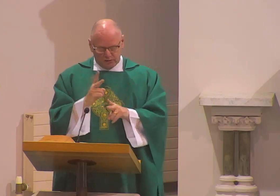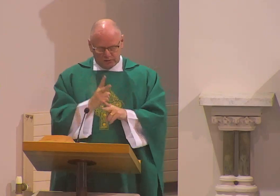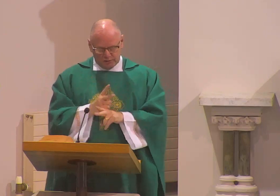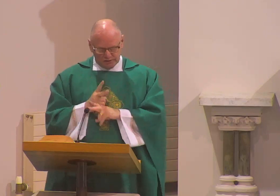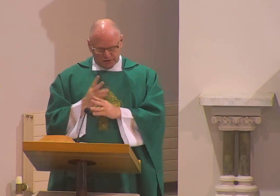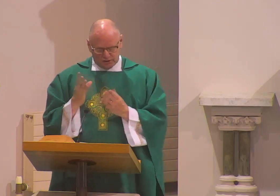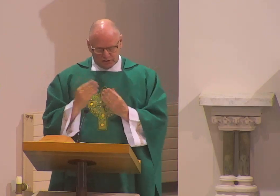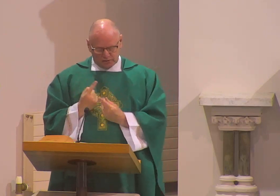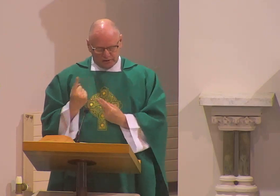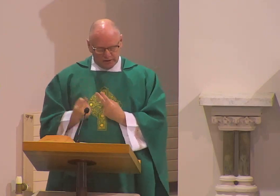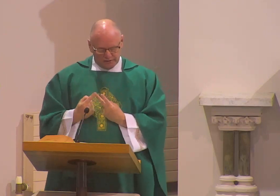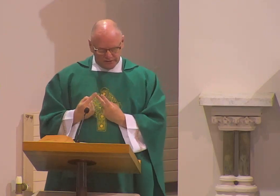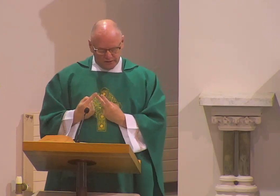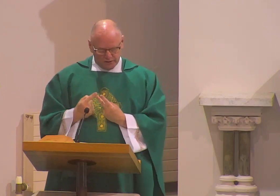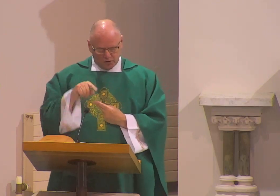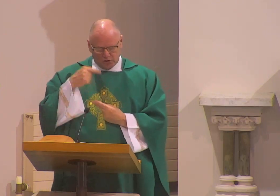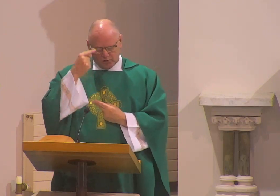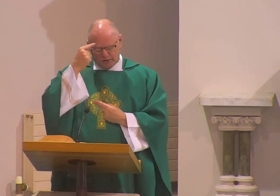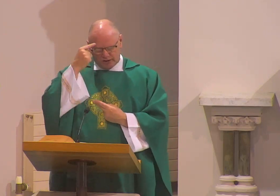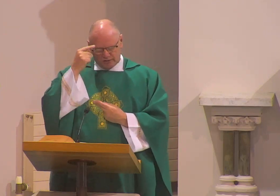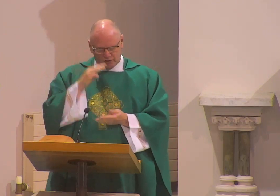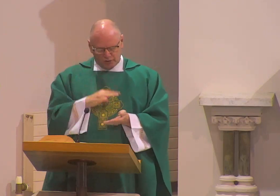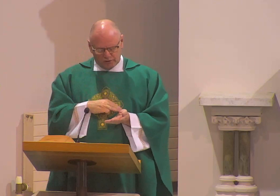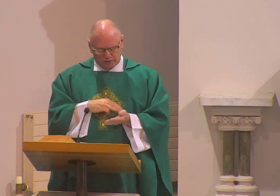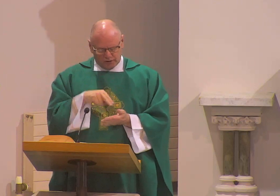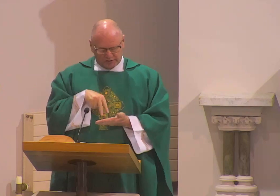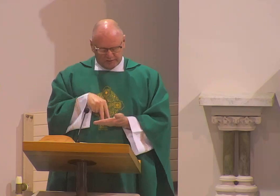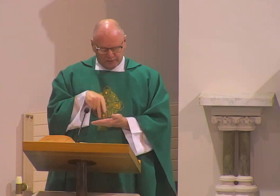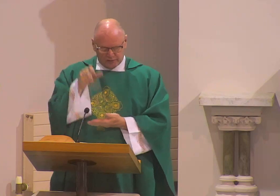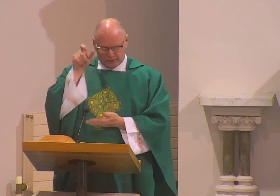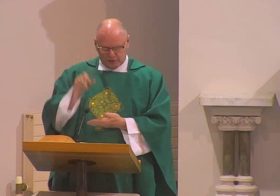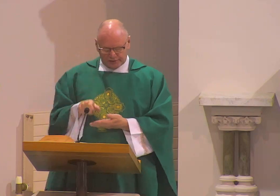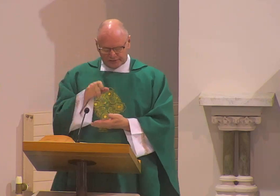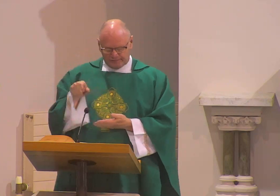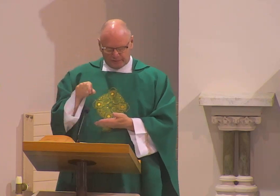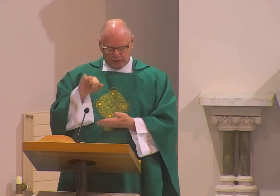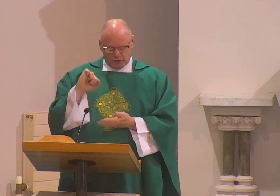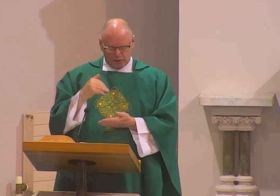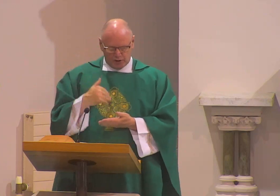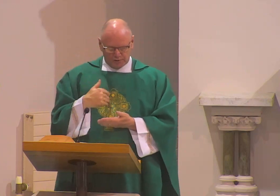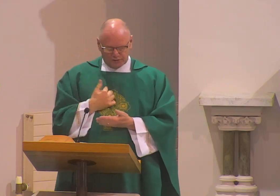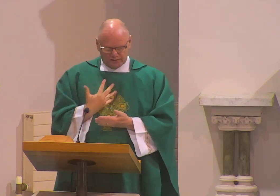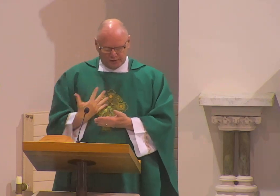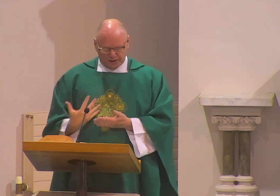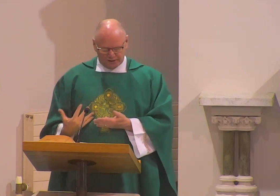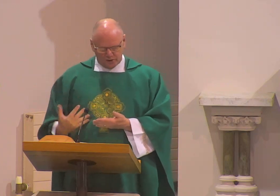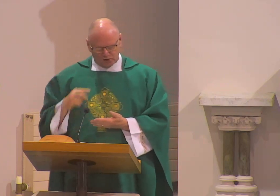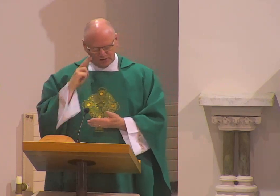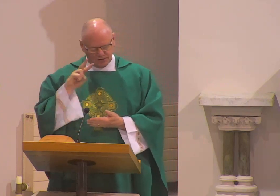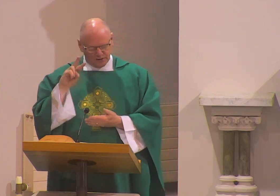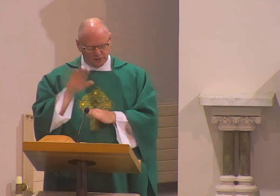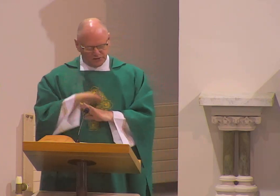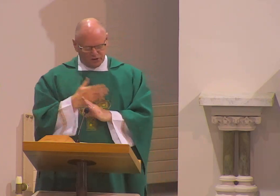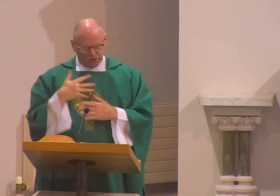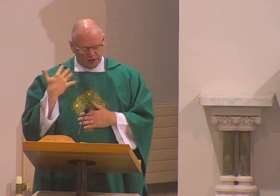you, to be concerned with others. We think of you, Mother, at the foot of the cross. Your heart must have bled to